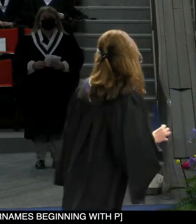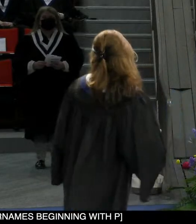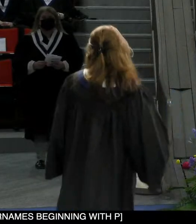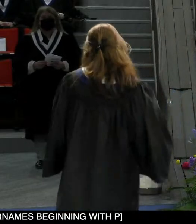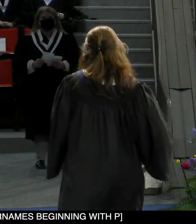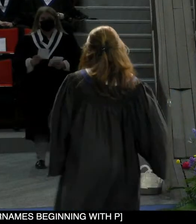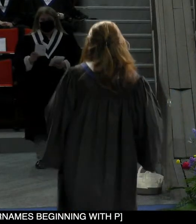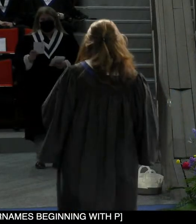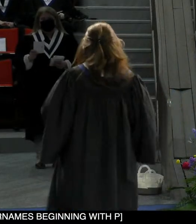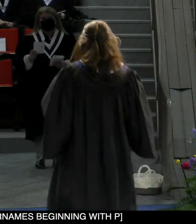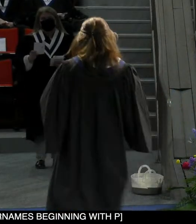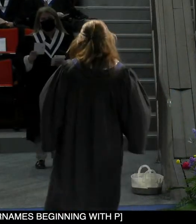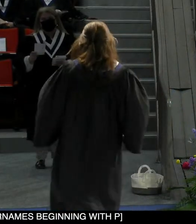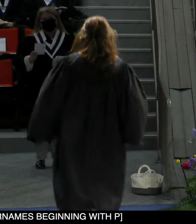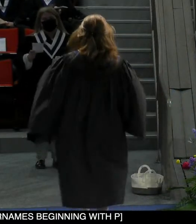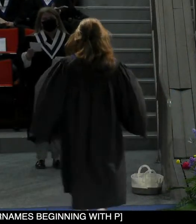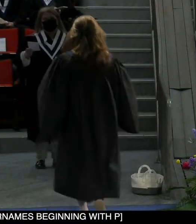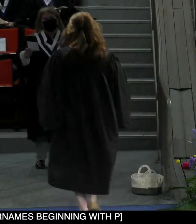Bailey Smith.